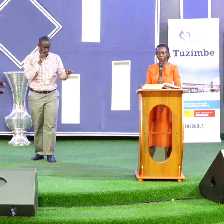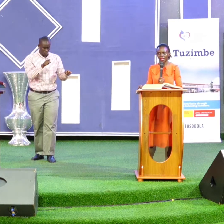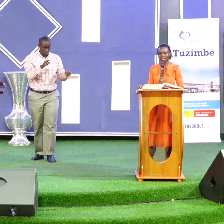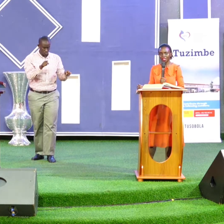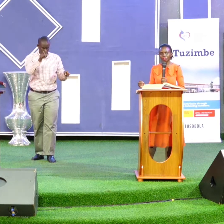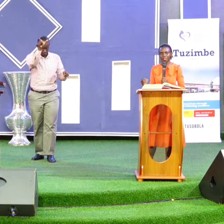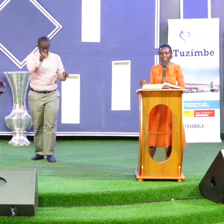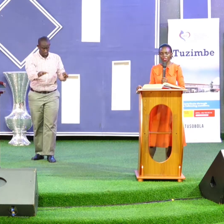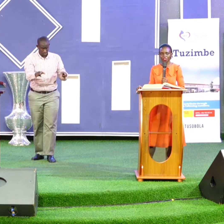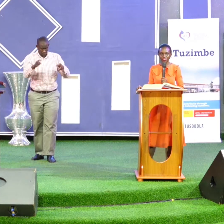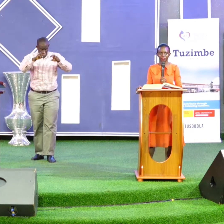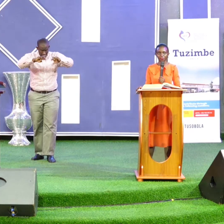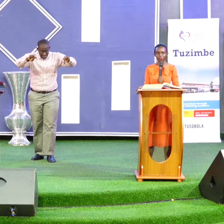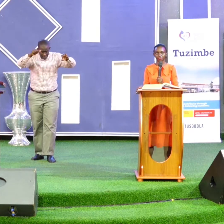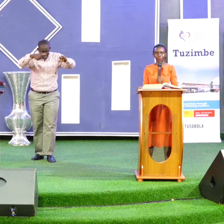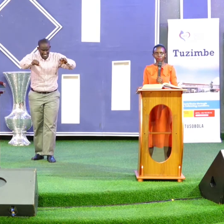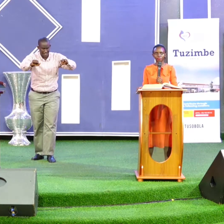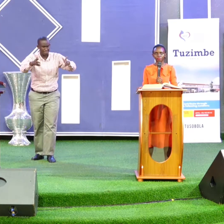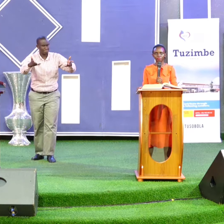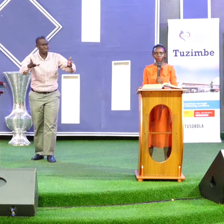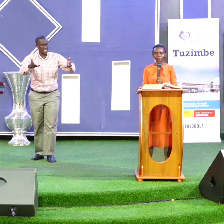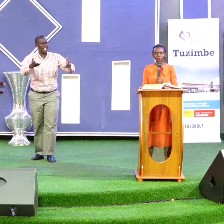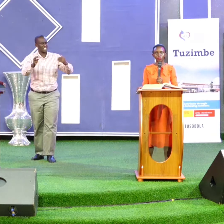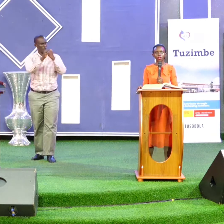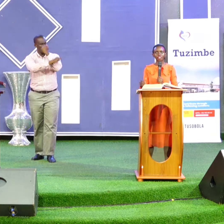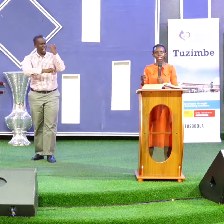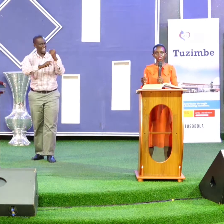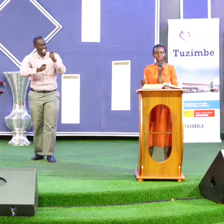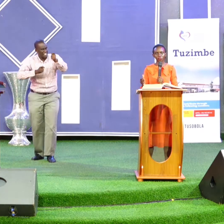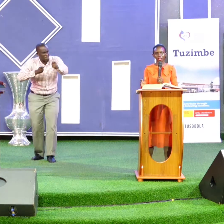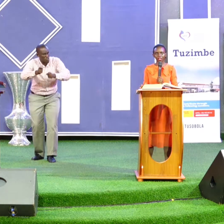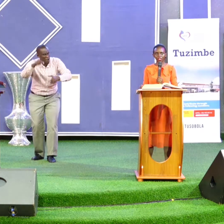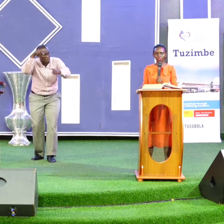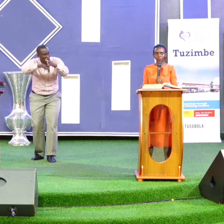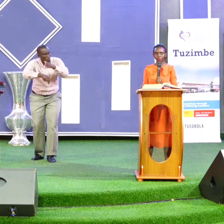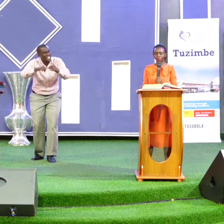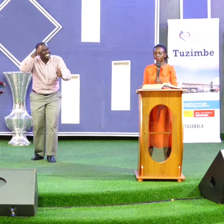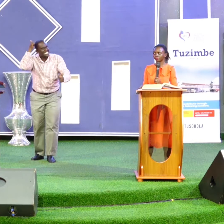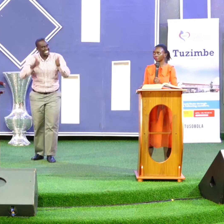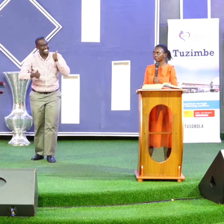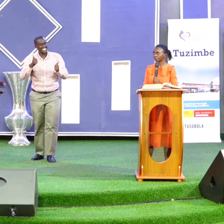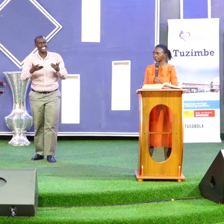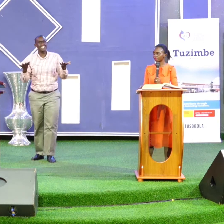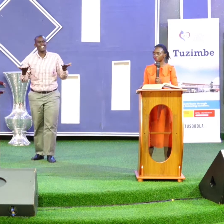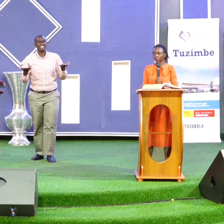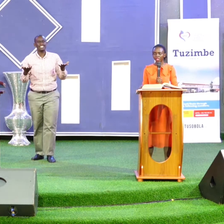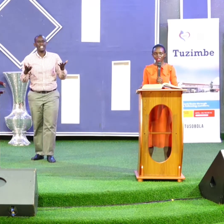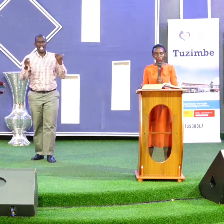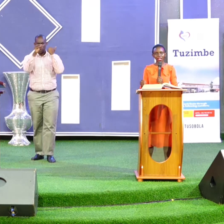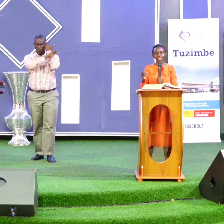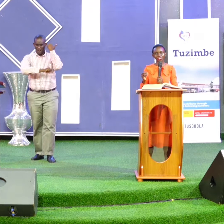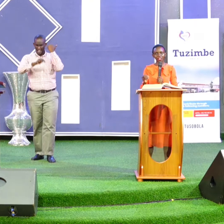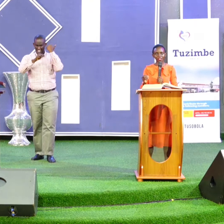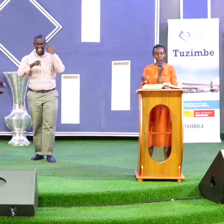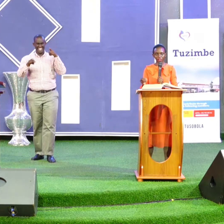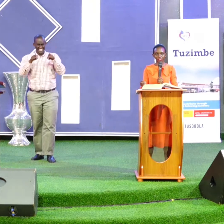character. And then you examine yourself. Which nation is reigning in you? If